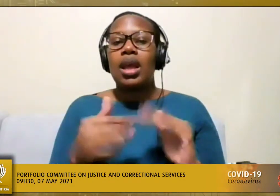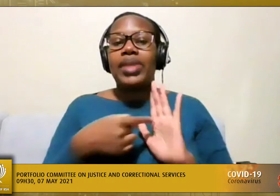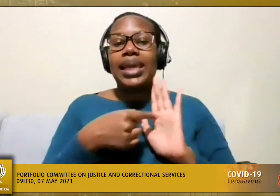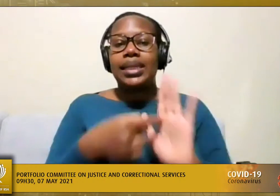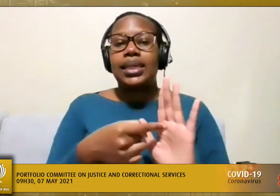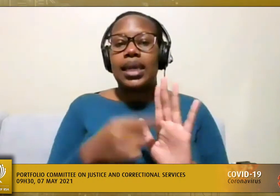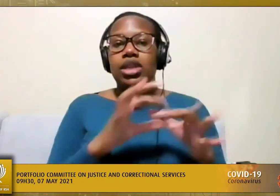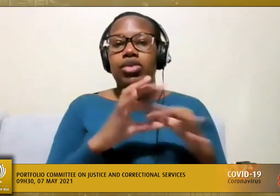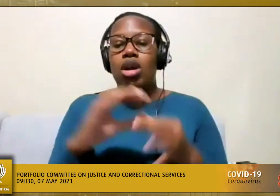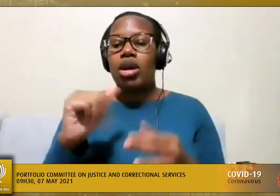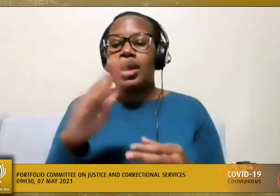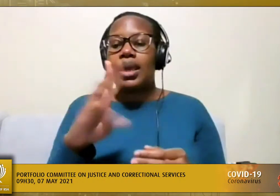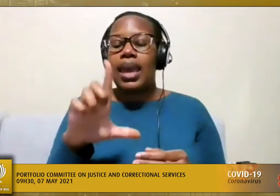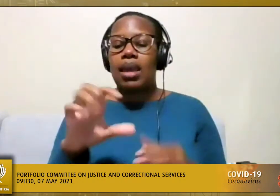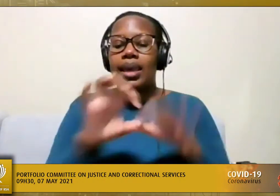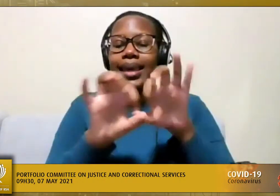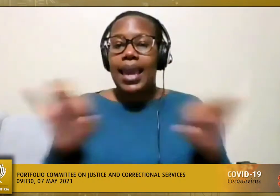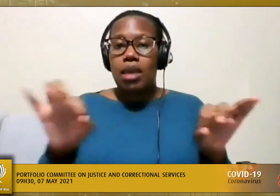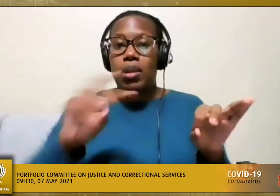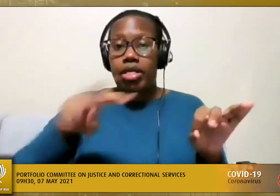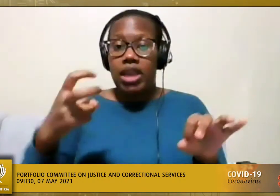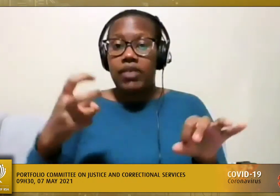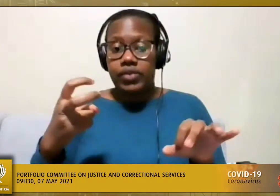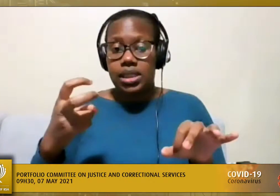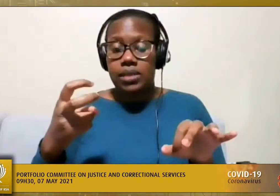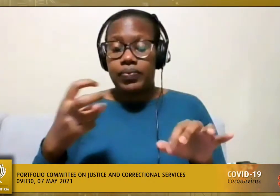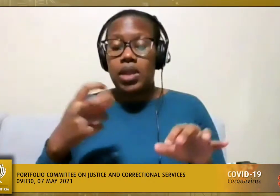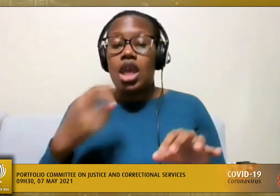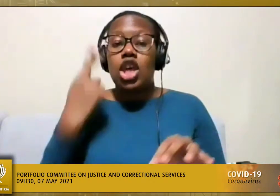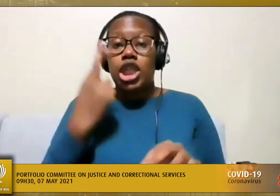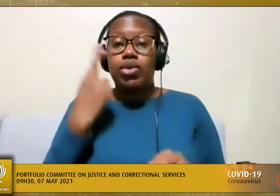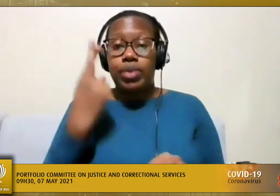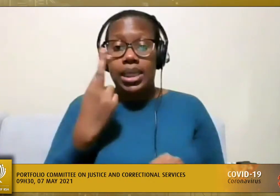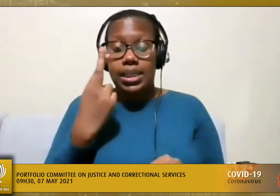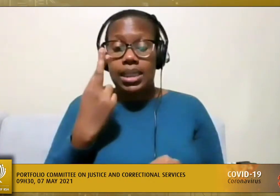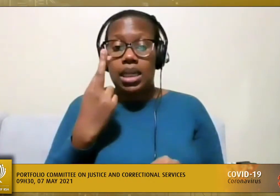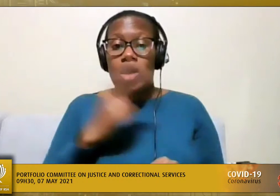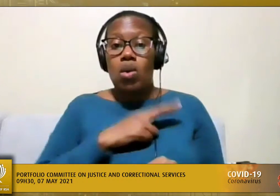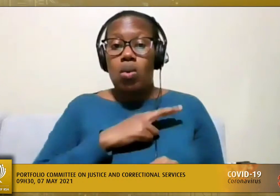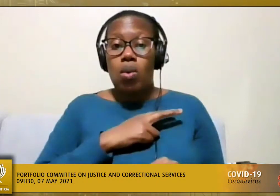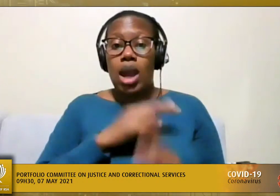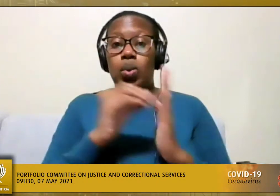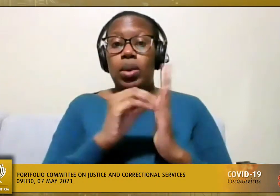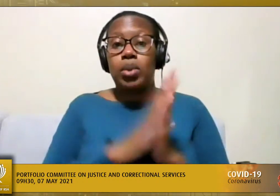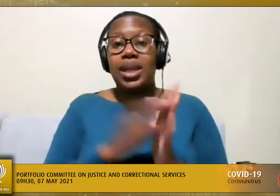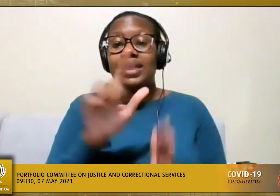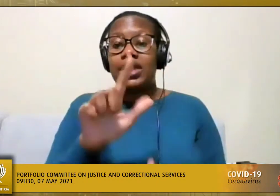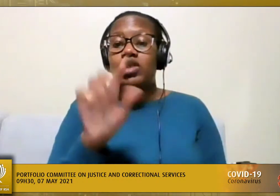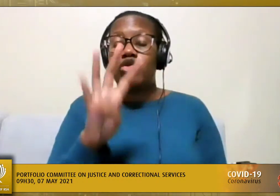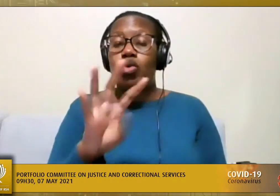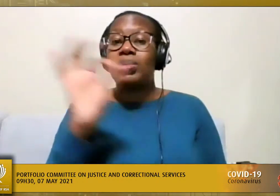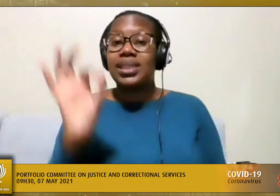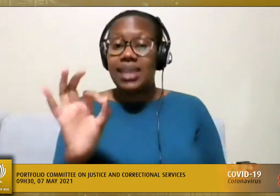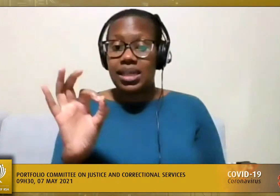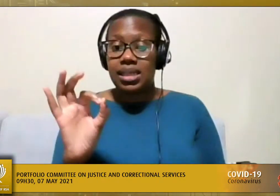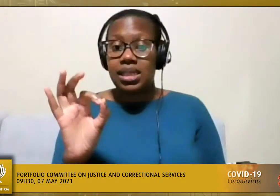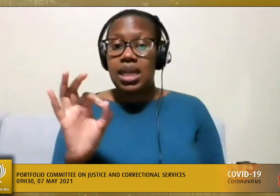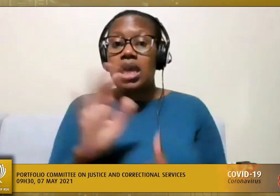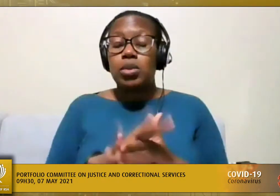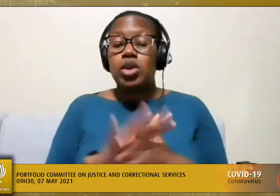the cable theft the reason why that indicator is set at 74 percent it's